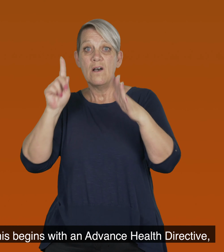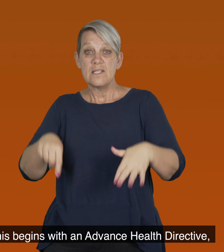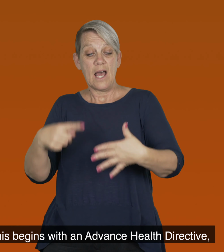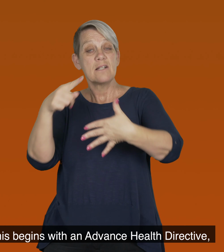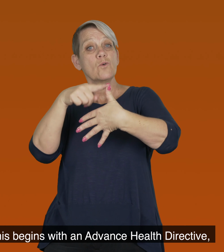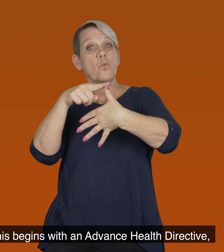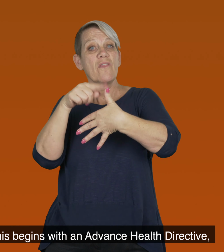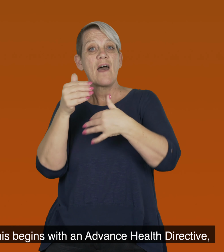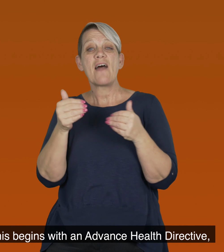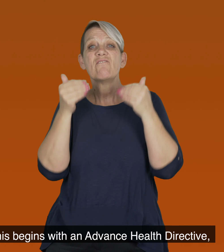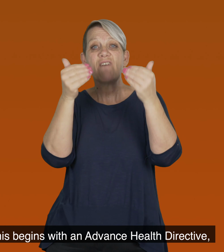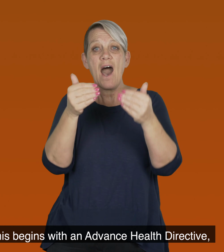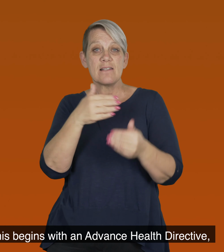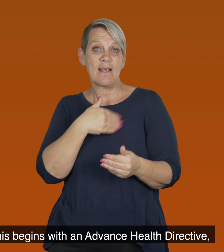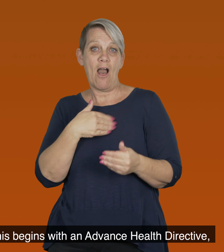This begins with an Advance Health Directive.